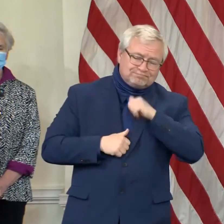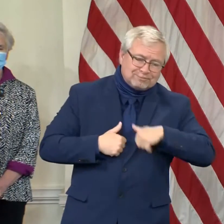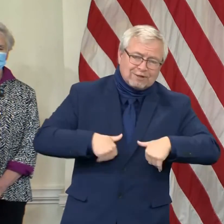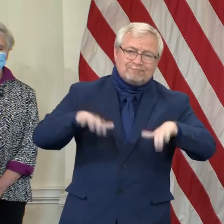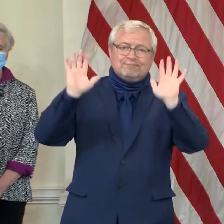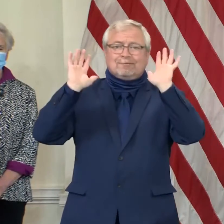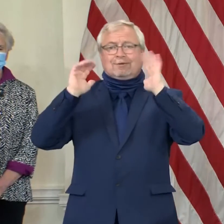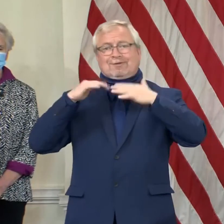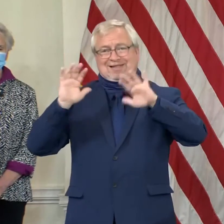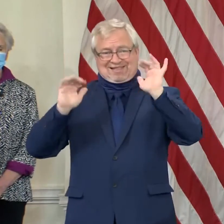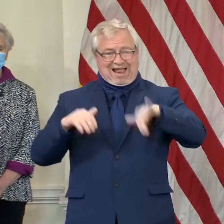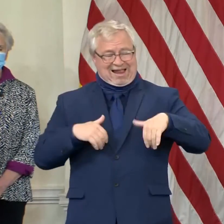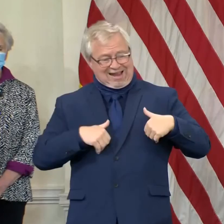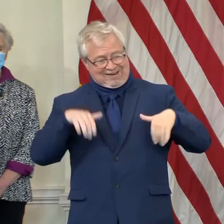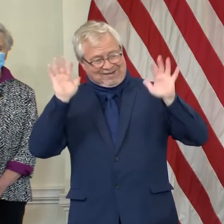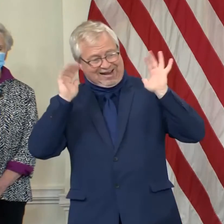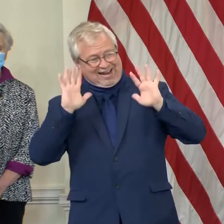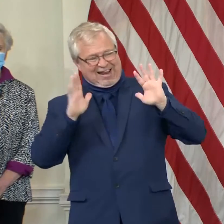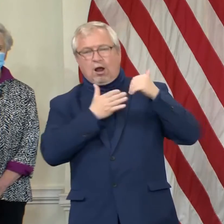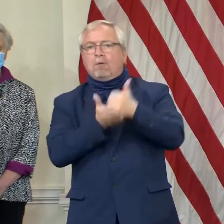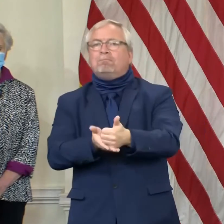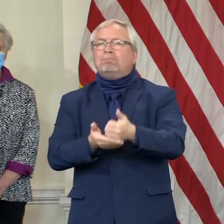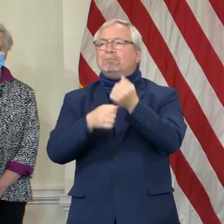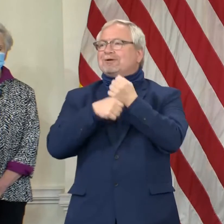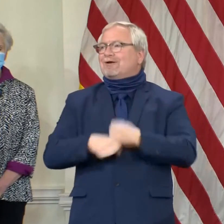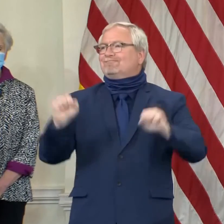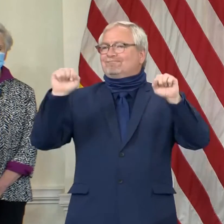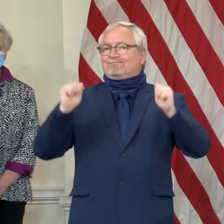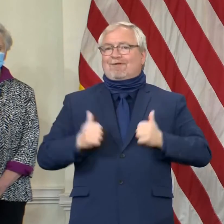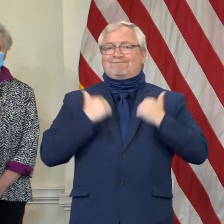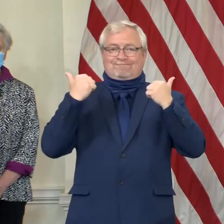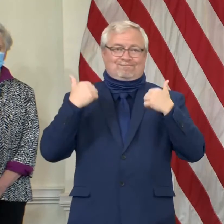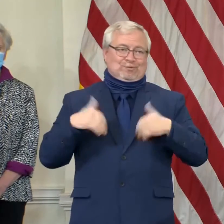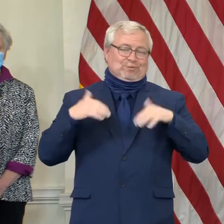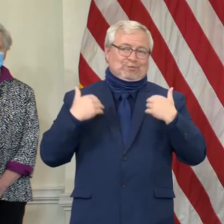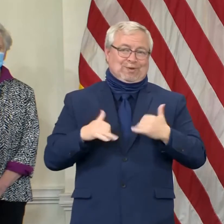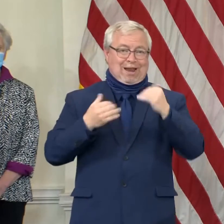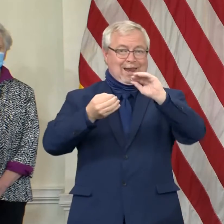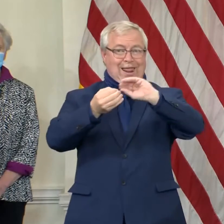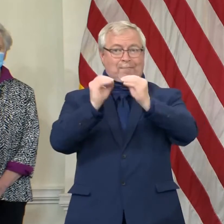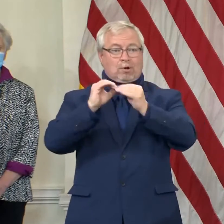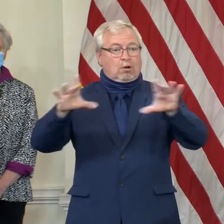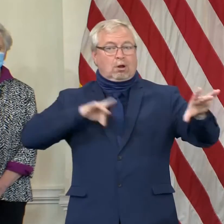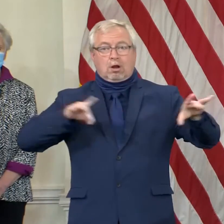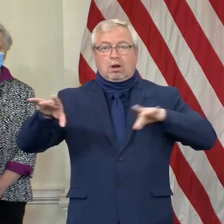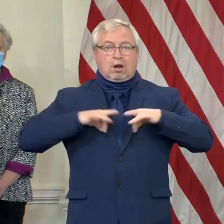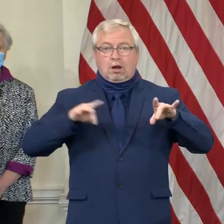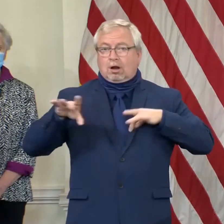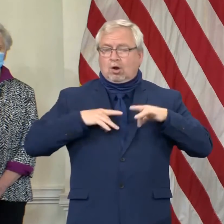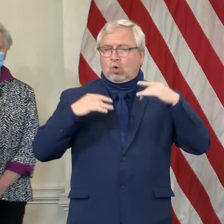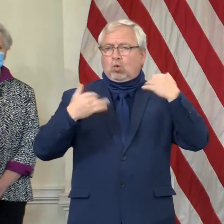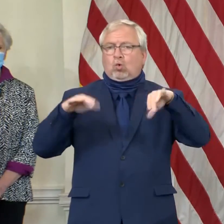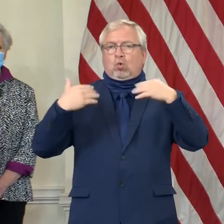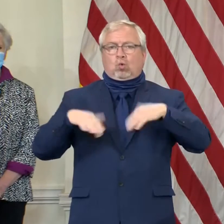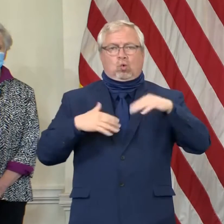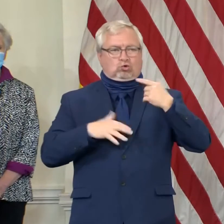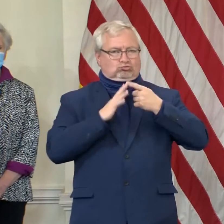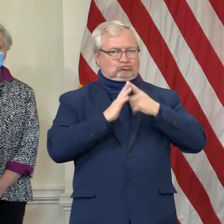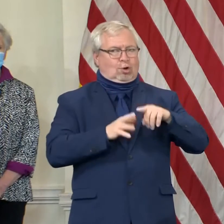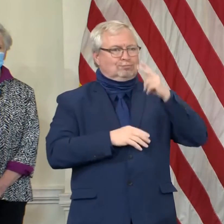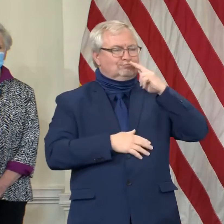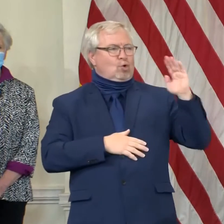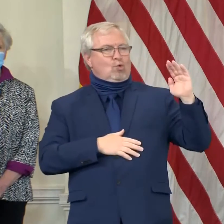lives have been saved, and the numbers of infections are so much better than they would have